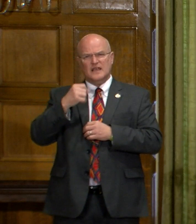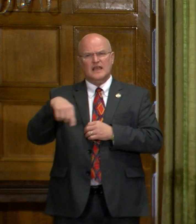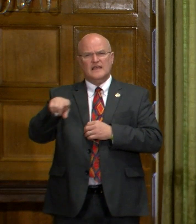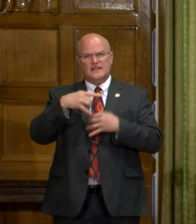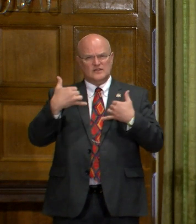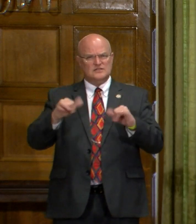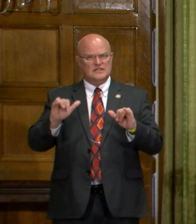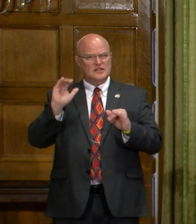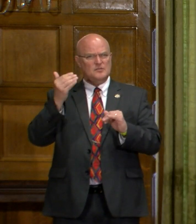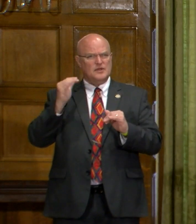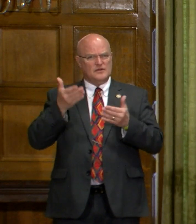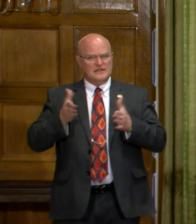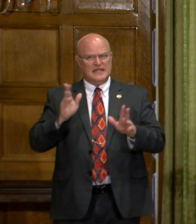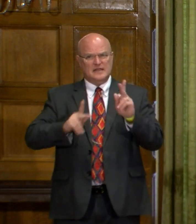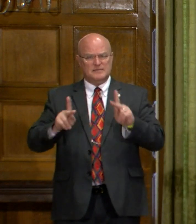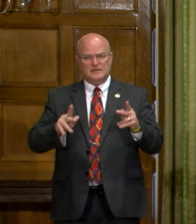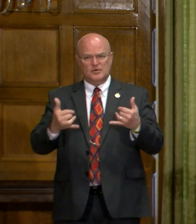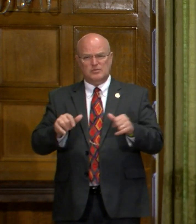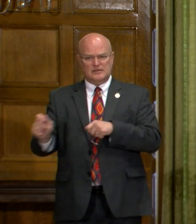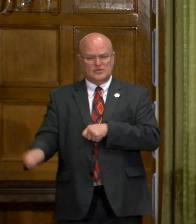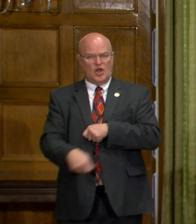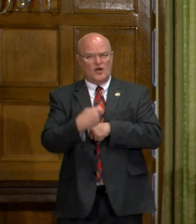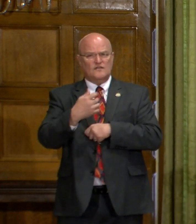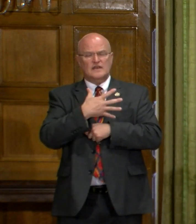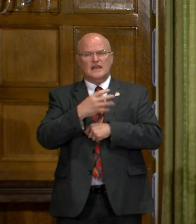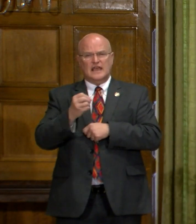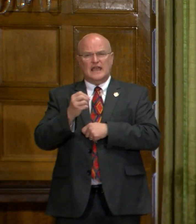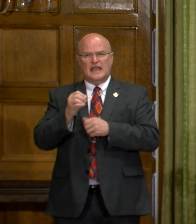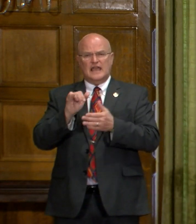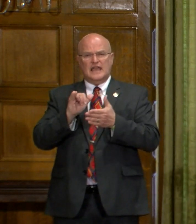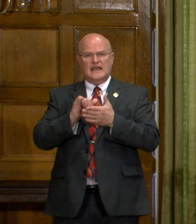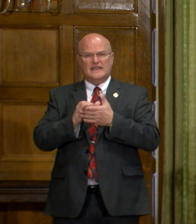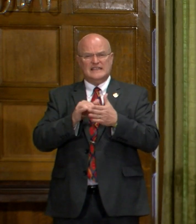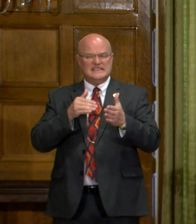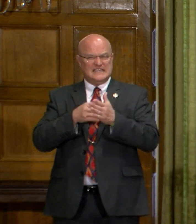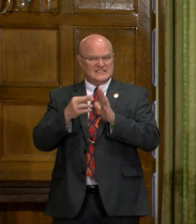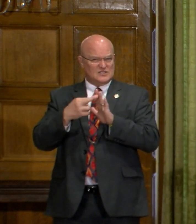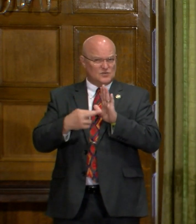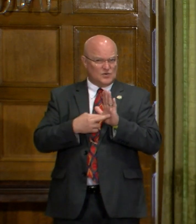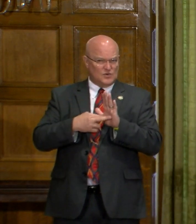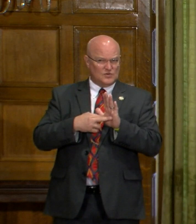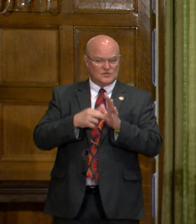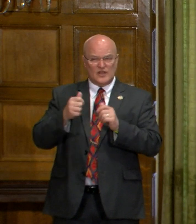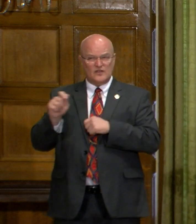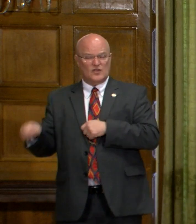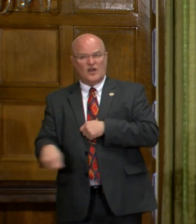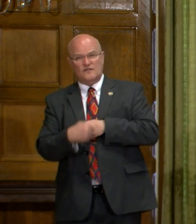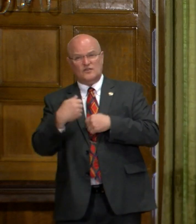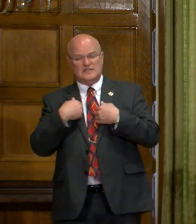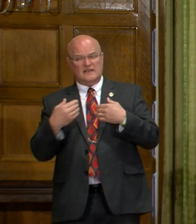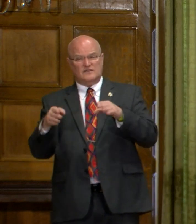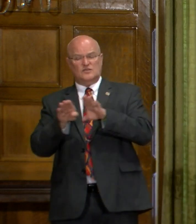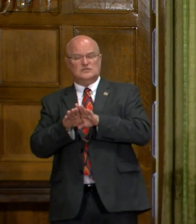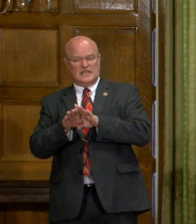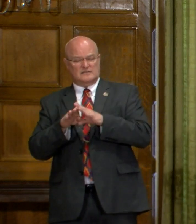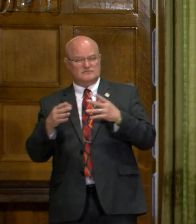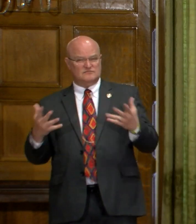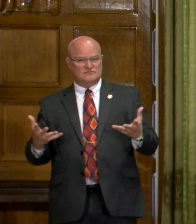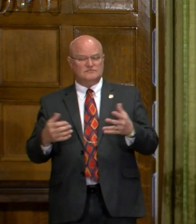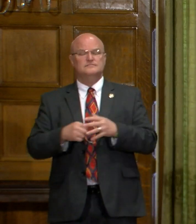They are still apparently letting people play, and is that against your rules, or other golf courses have closed down in the